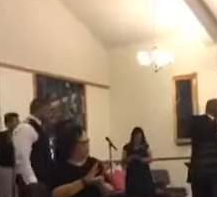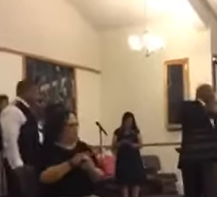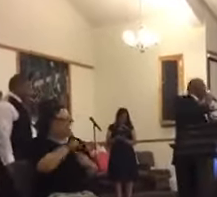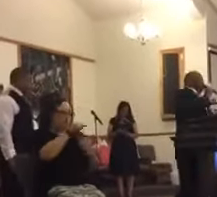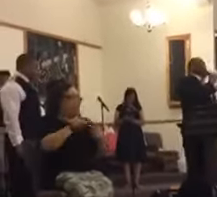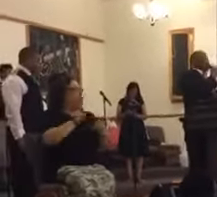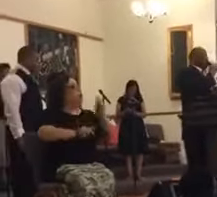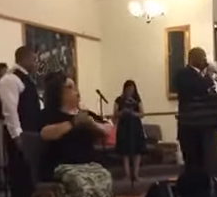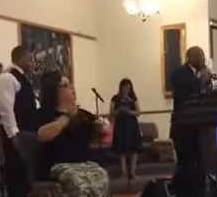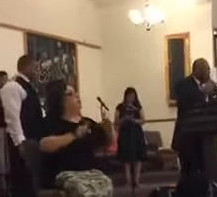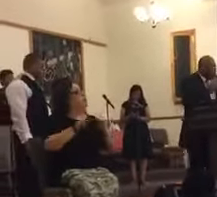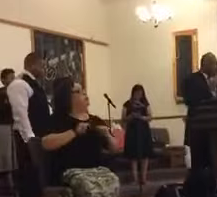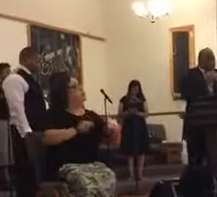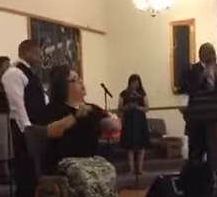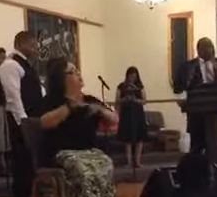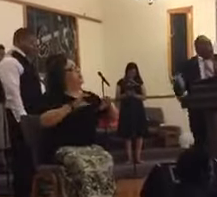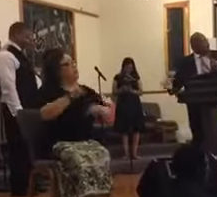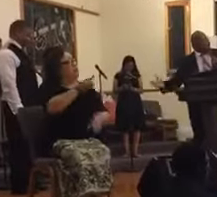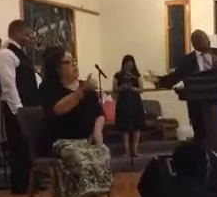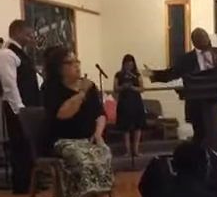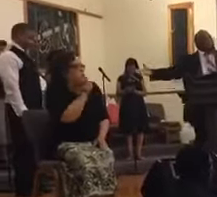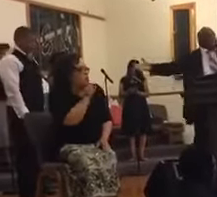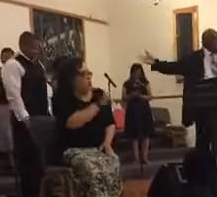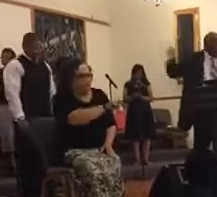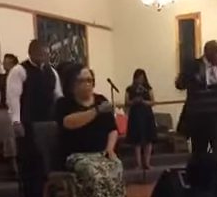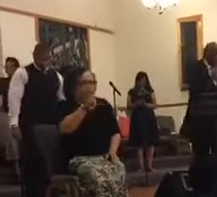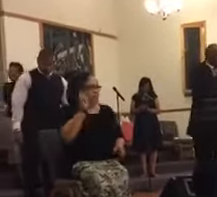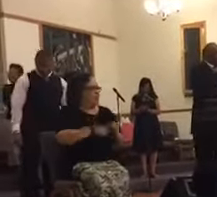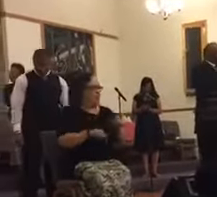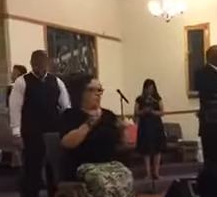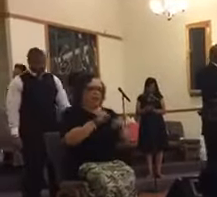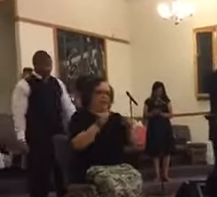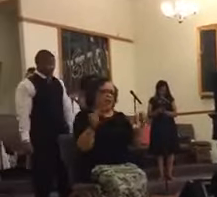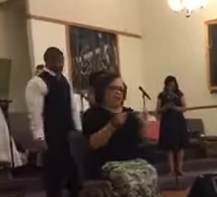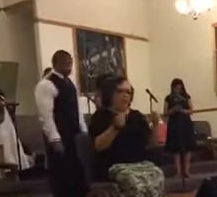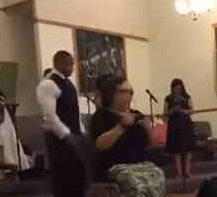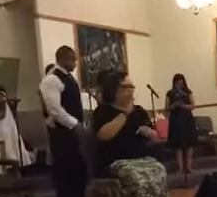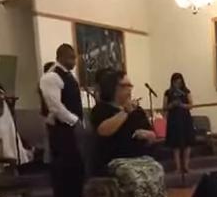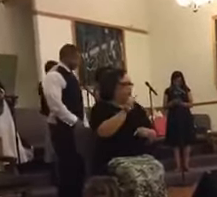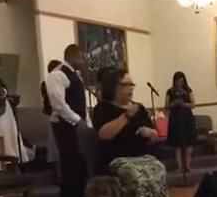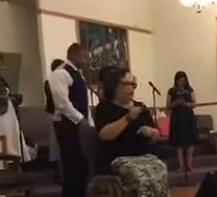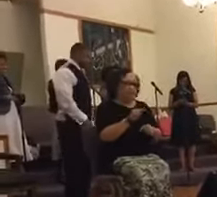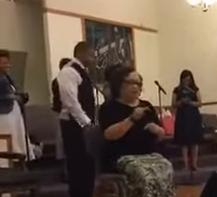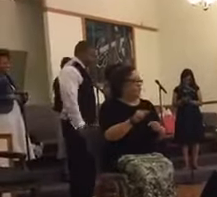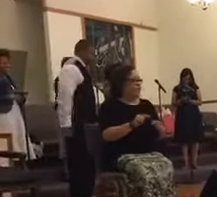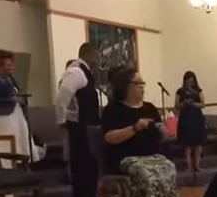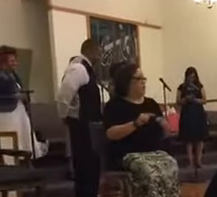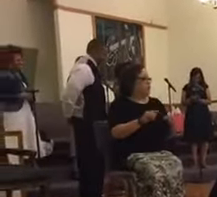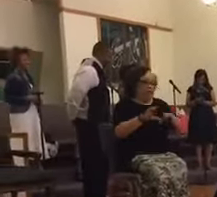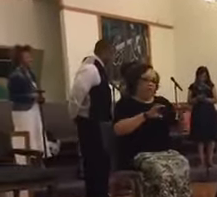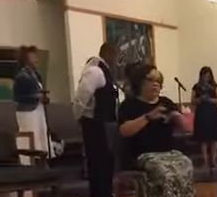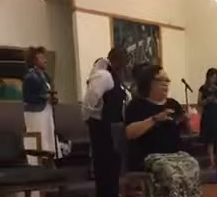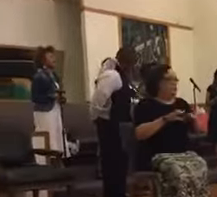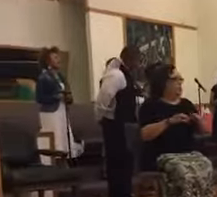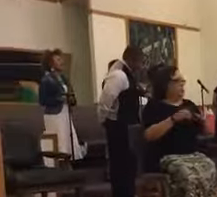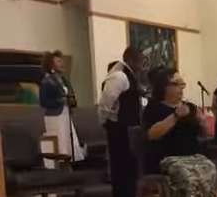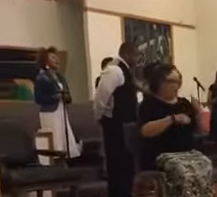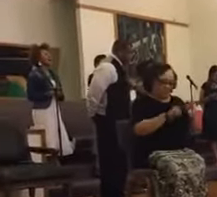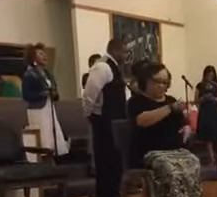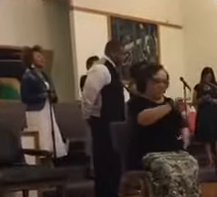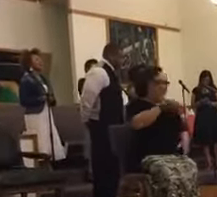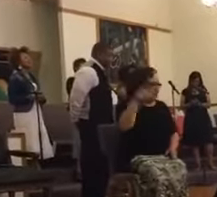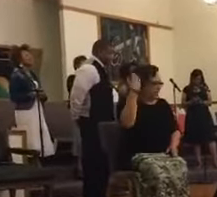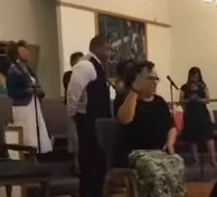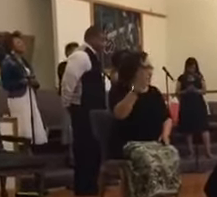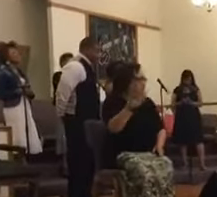they can't hurt you. They just plain into your hand. Is it God all right?